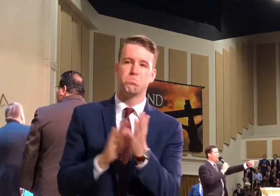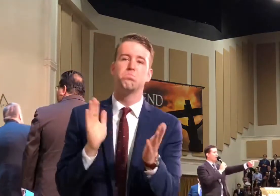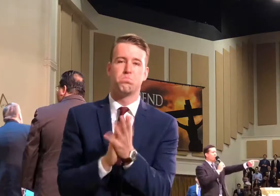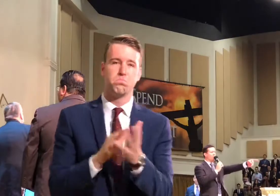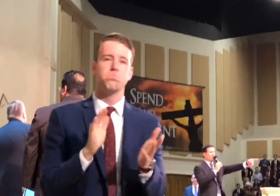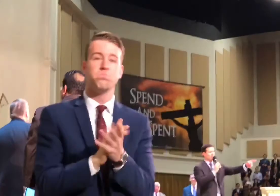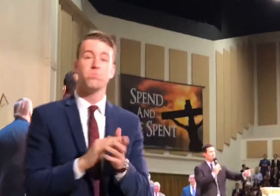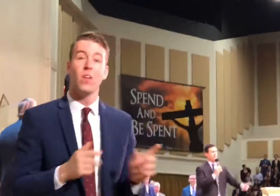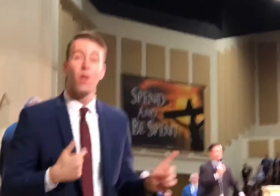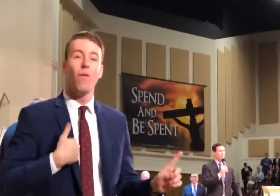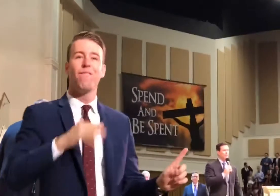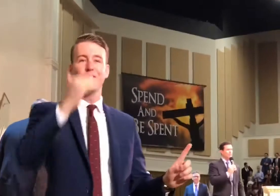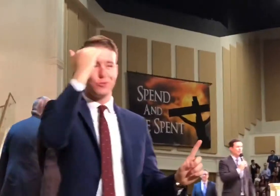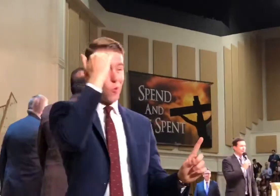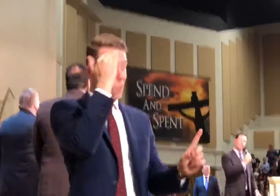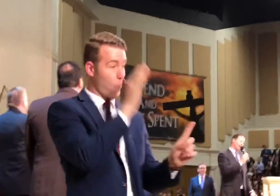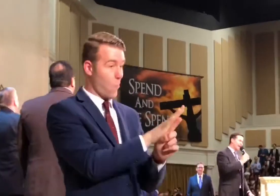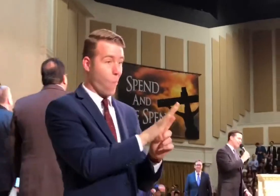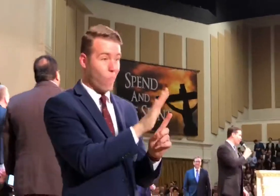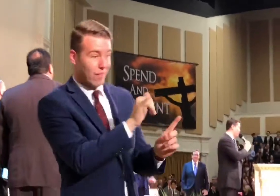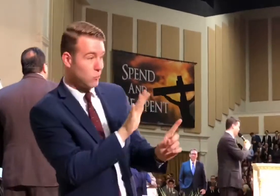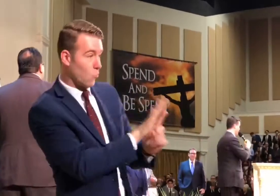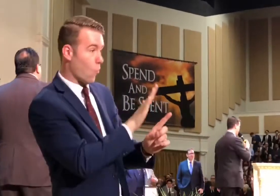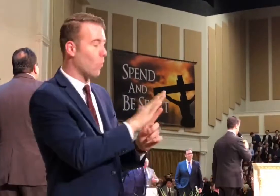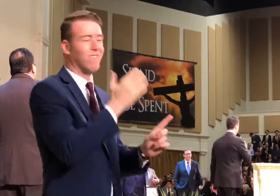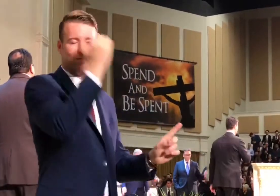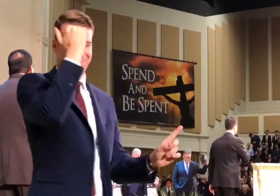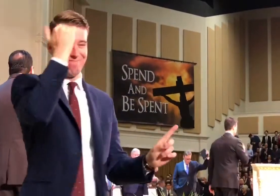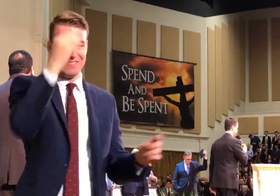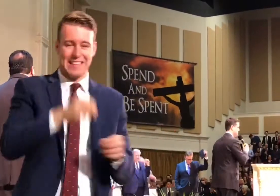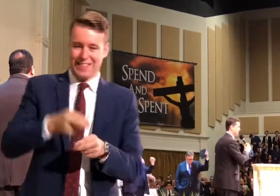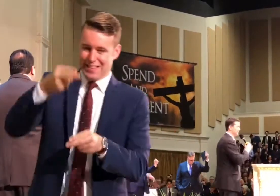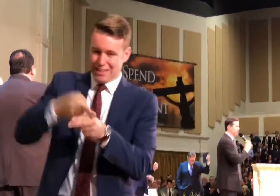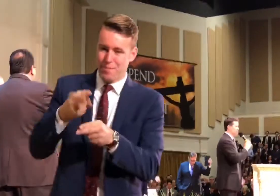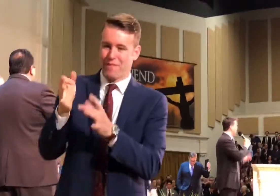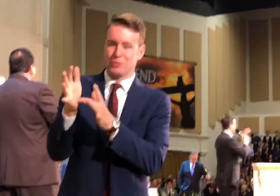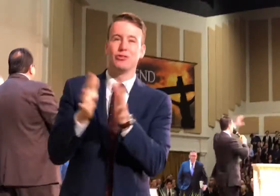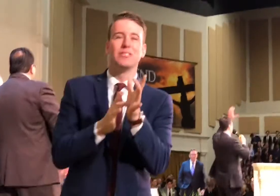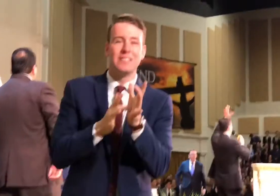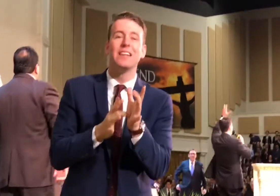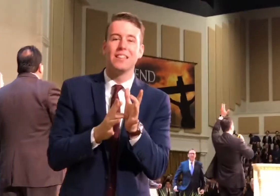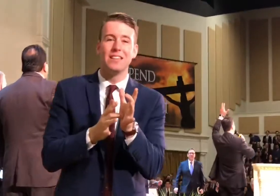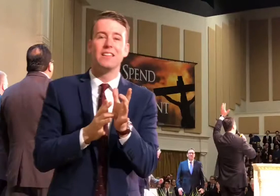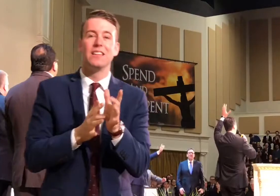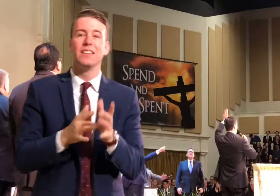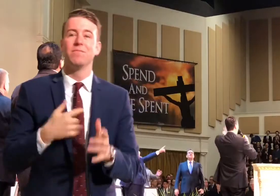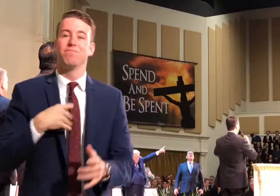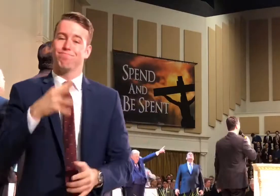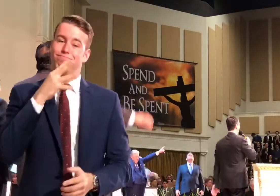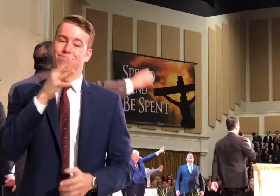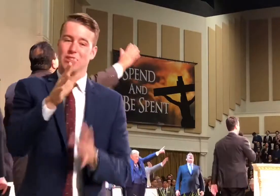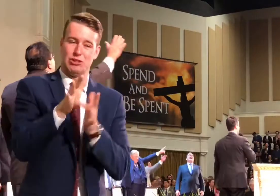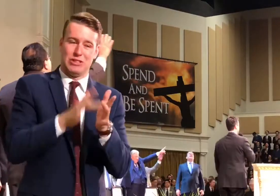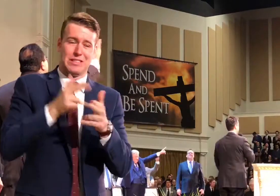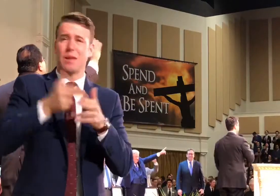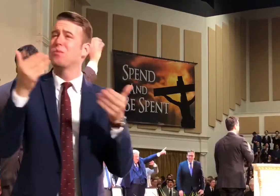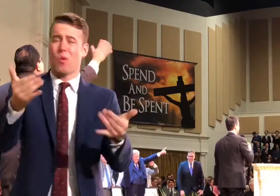We've got your number. In the name of Jesus. Somebody speak that name right